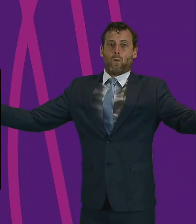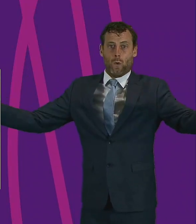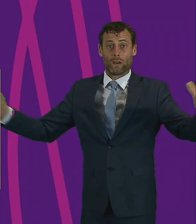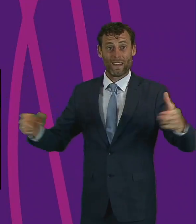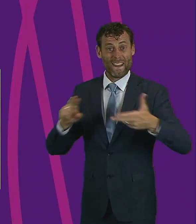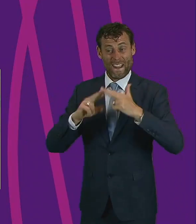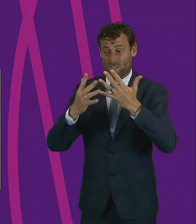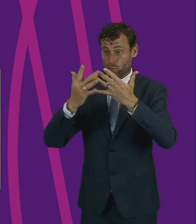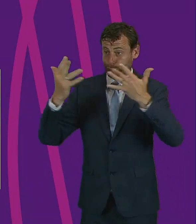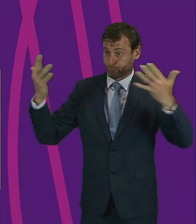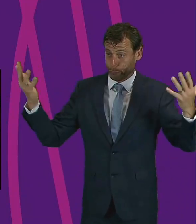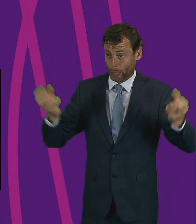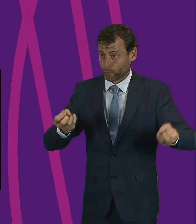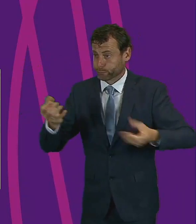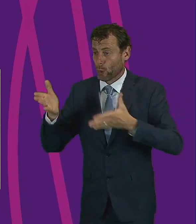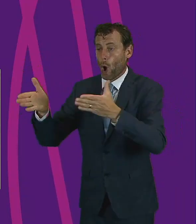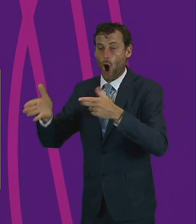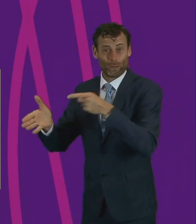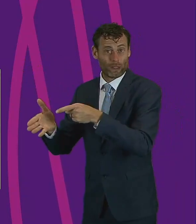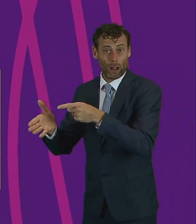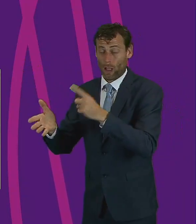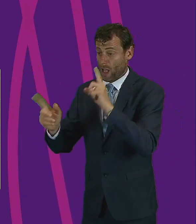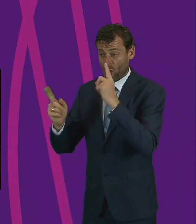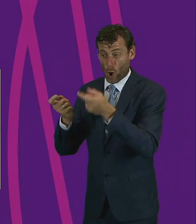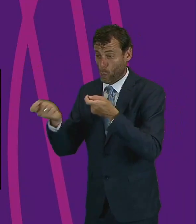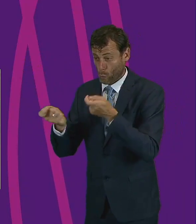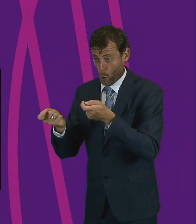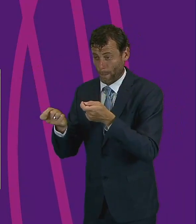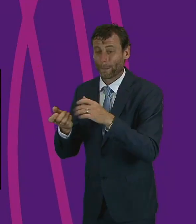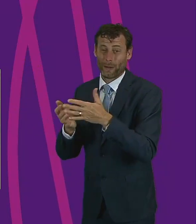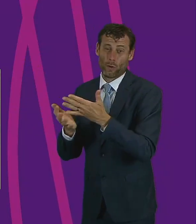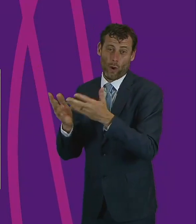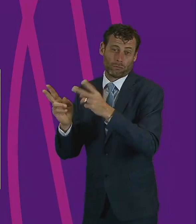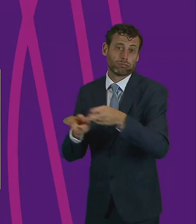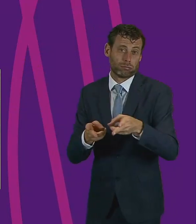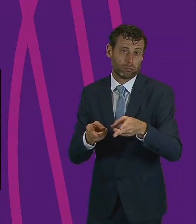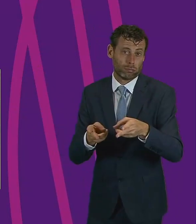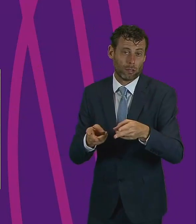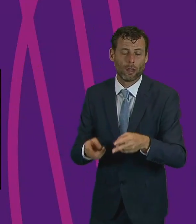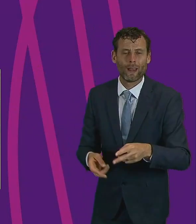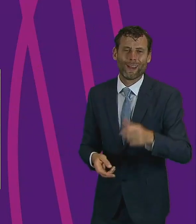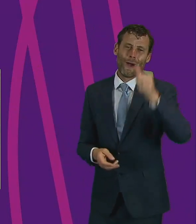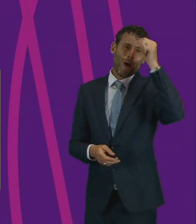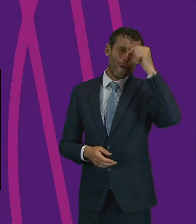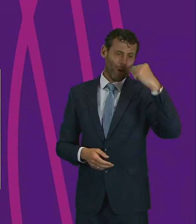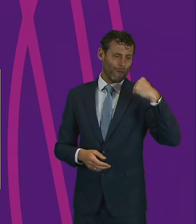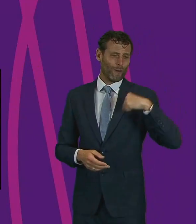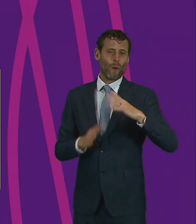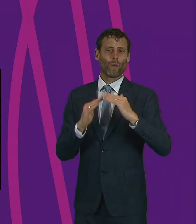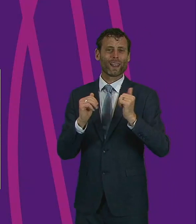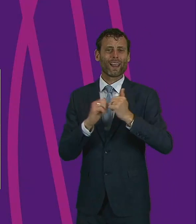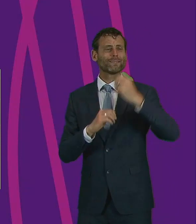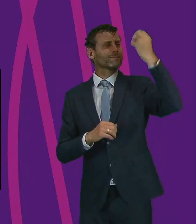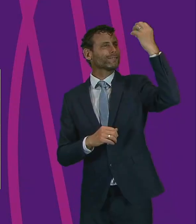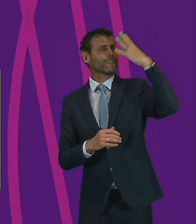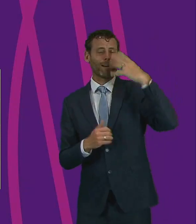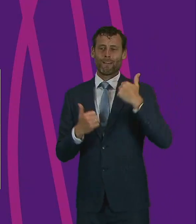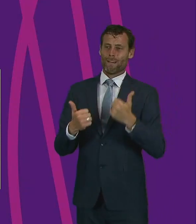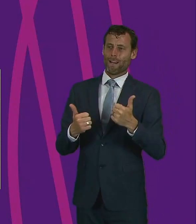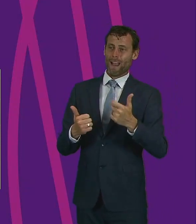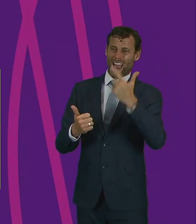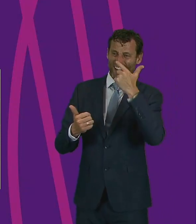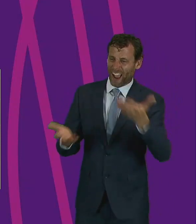sun has been shining this weekend and we're all feeling a little more hopeful now that some restrictions have been eased.